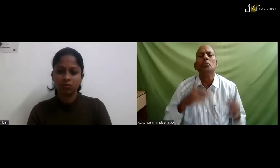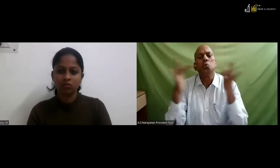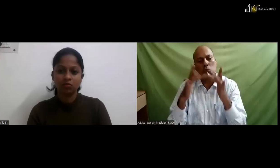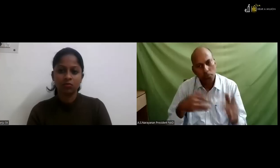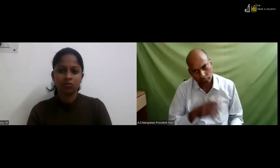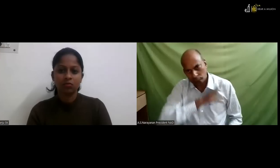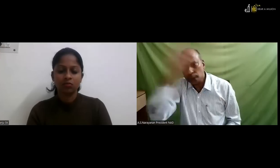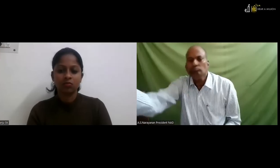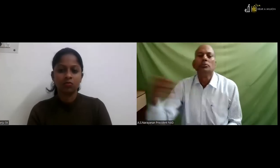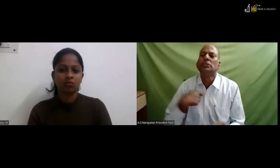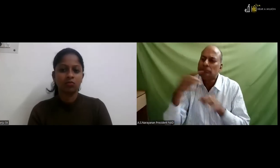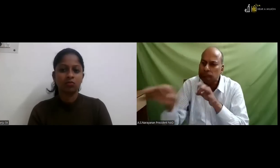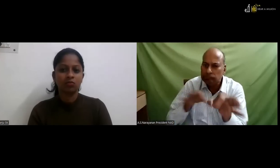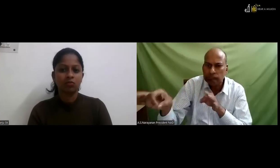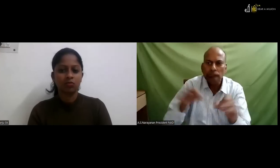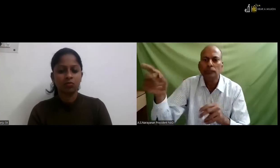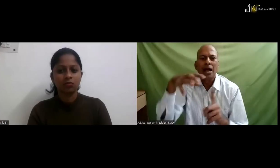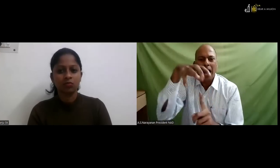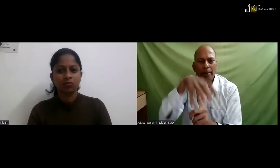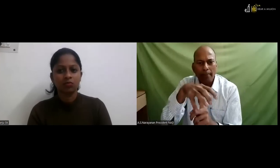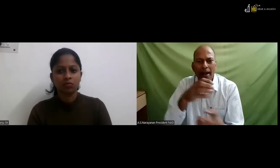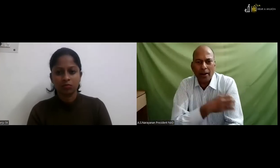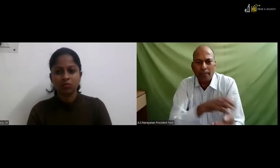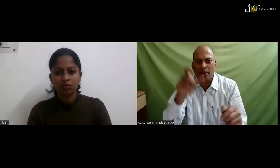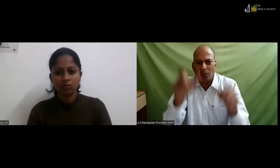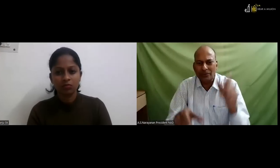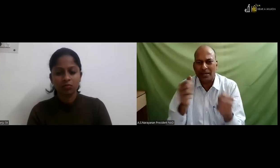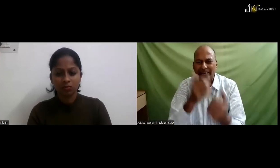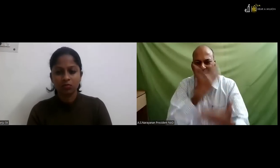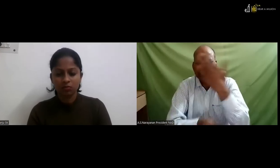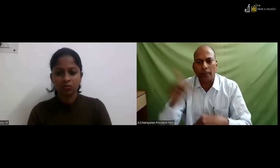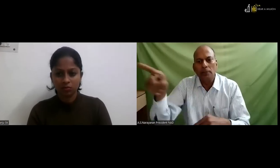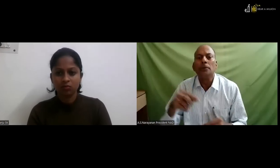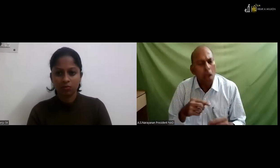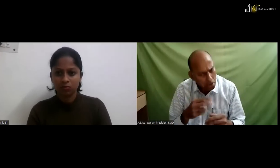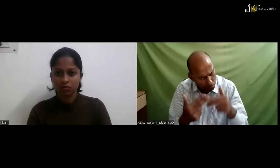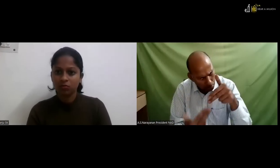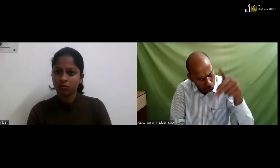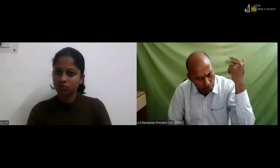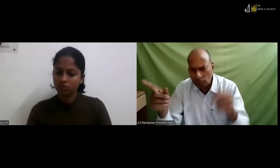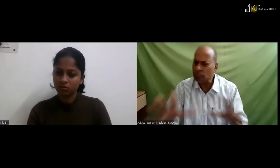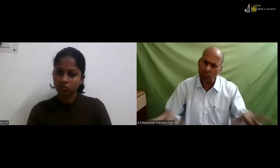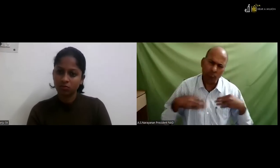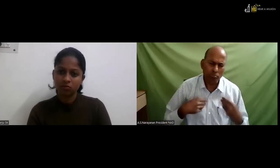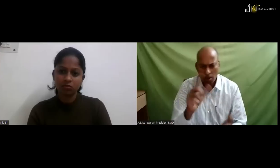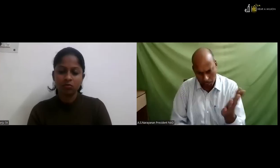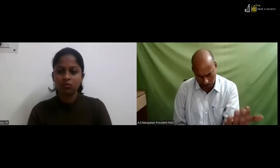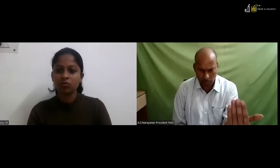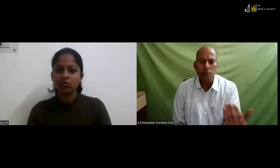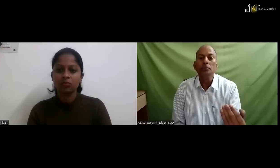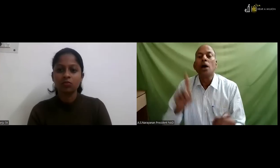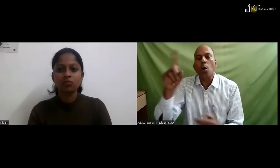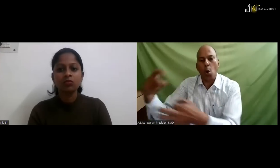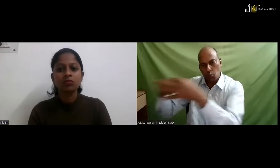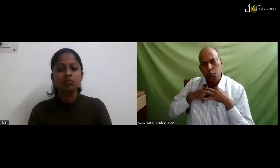was like that NGO can take this a step, but they told that no, government will take the lead for this. So the department for